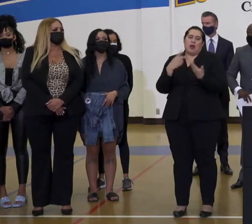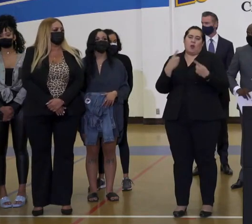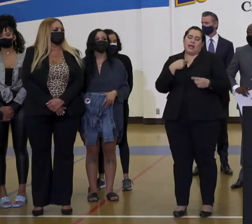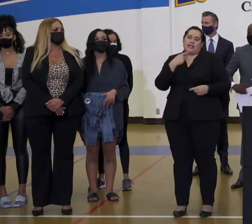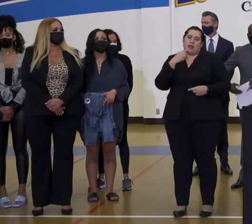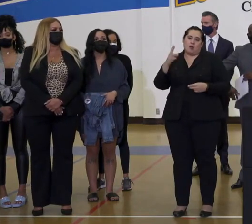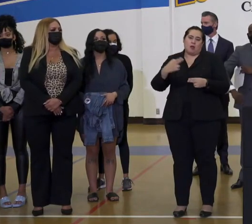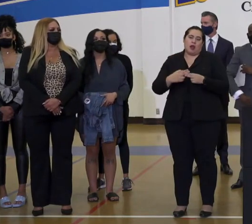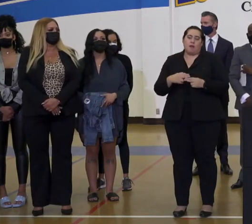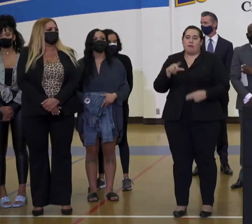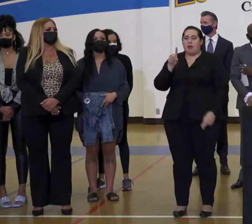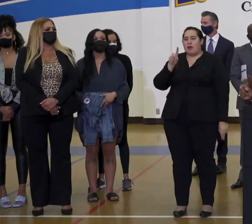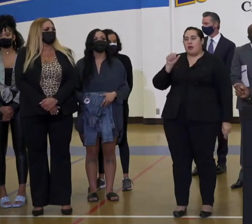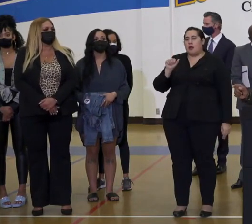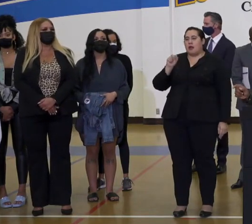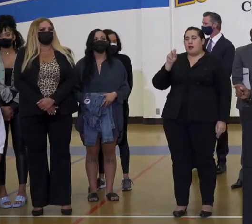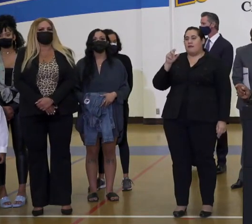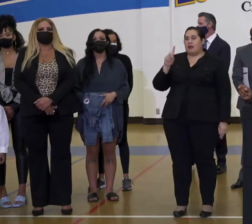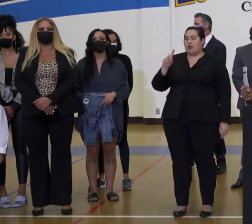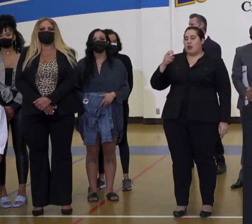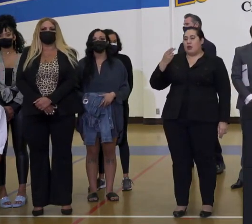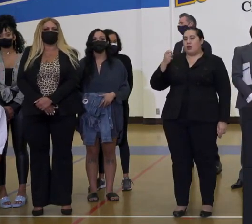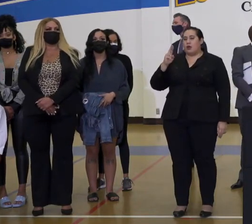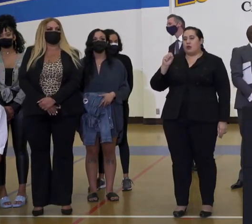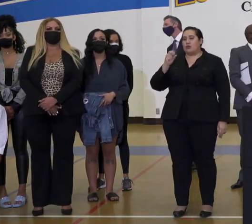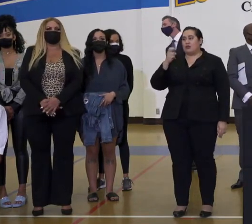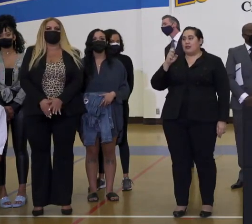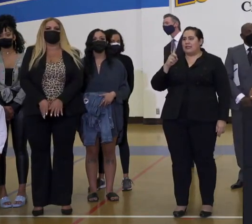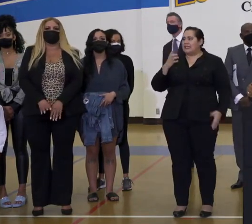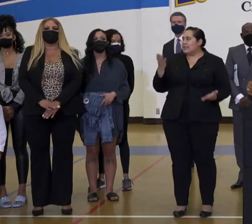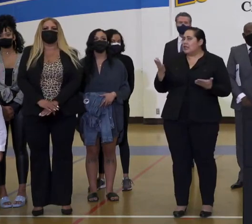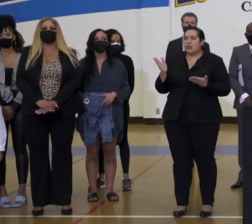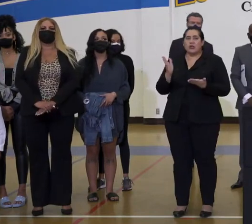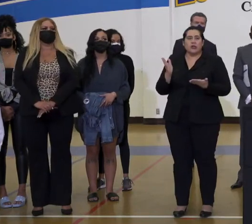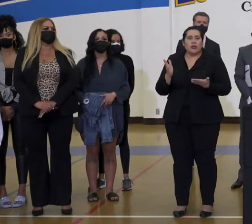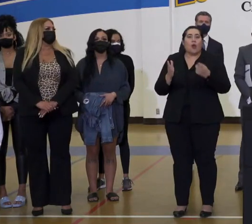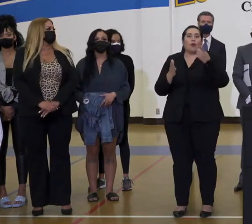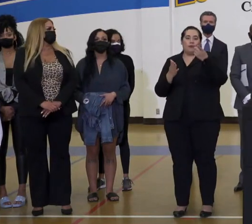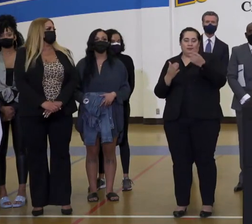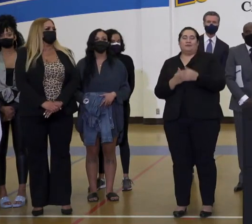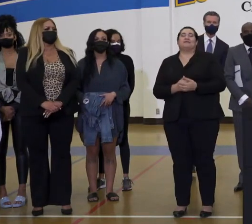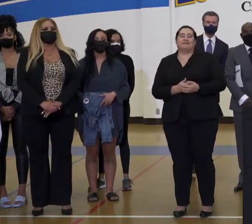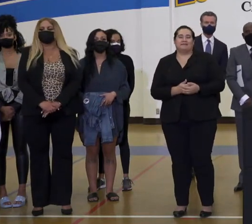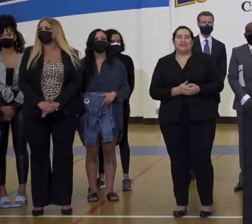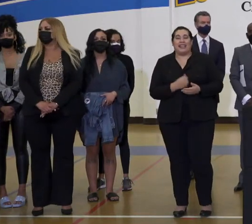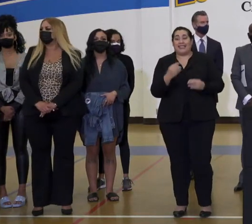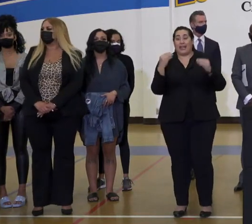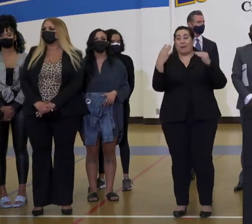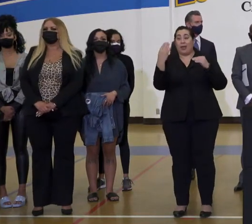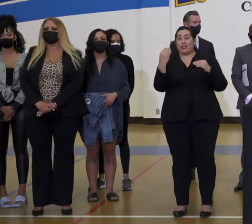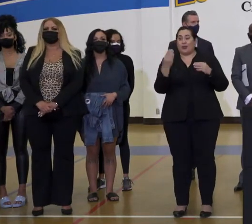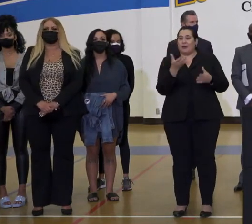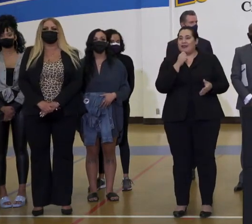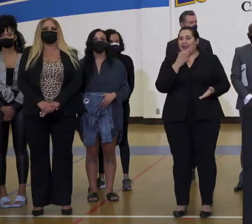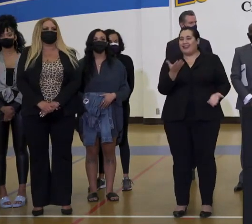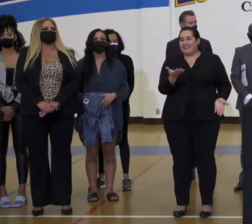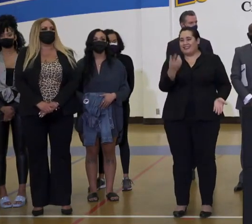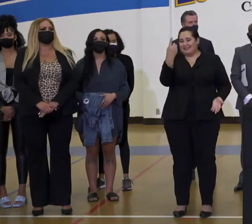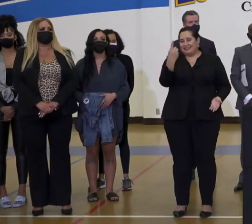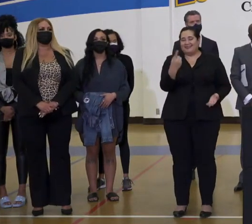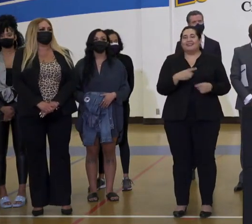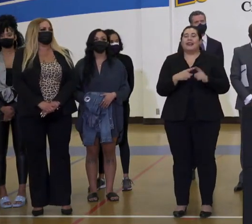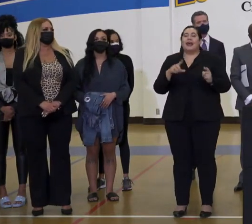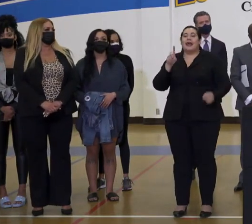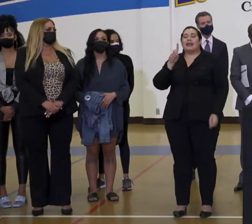names, David Hershield, is he here? Oh, he's taking pictures behind.